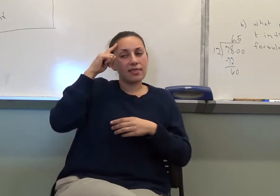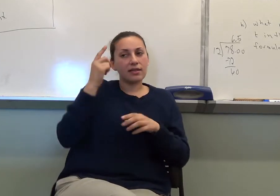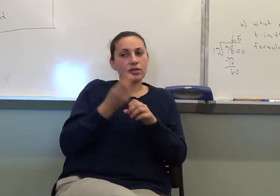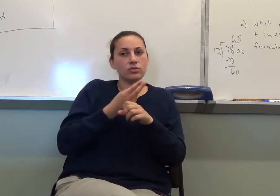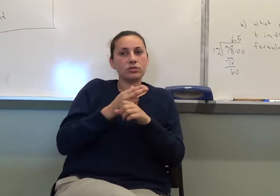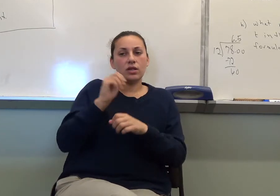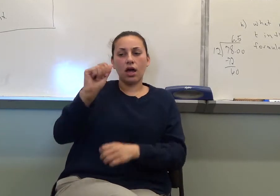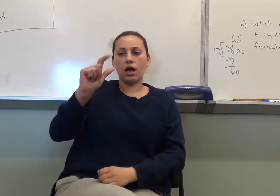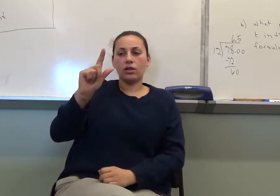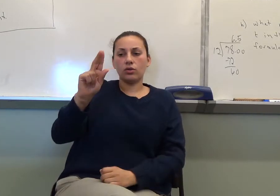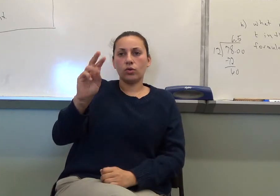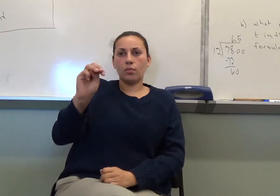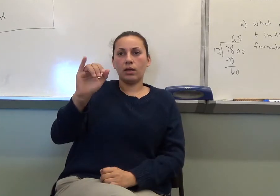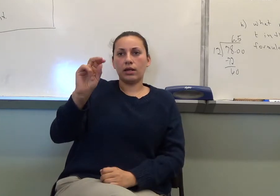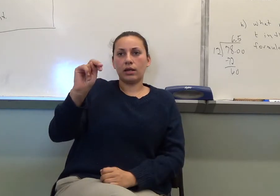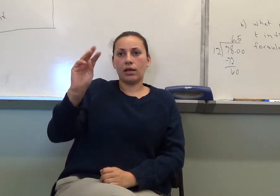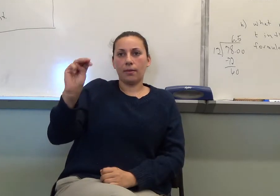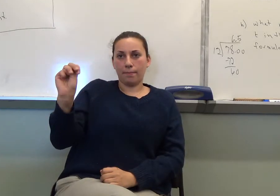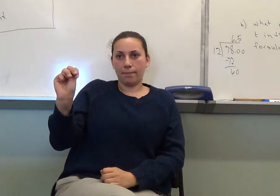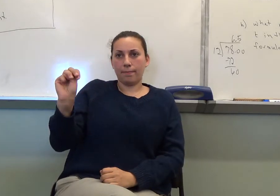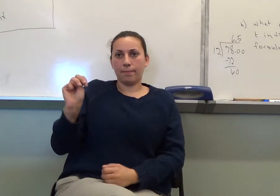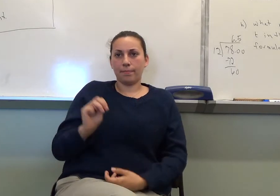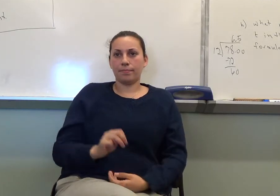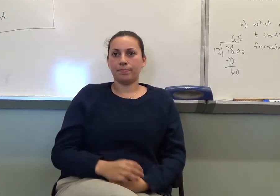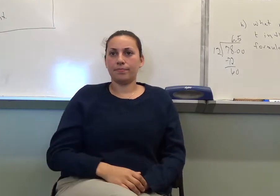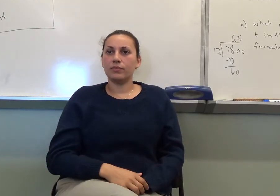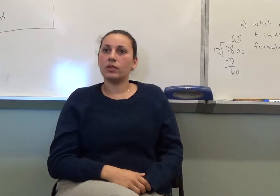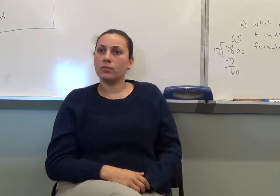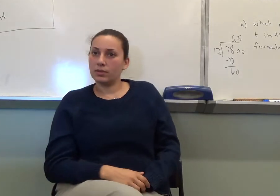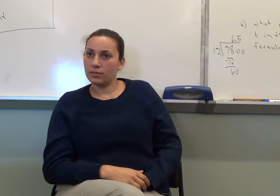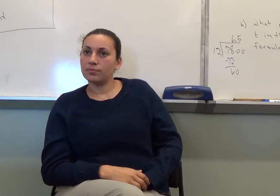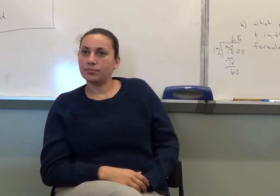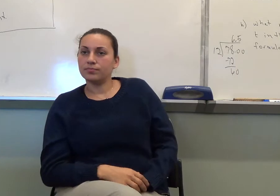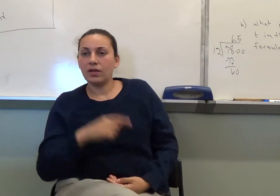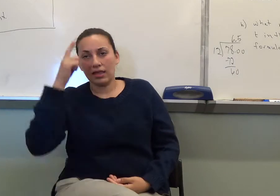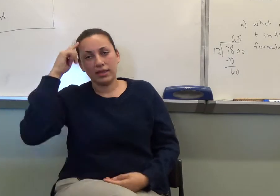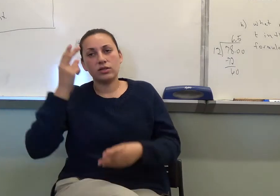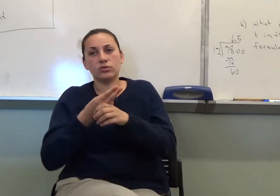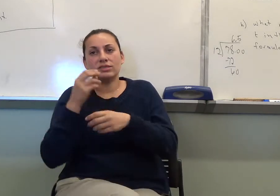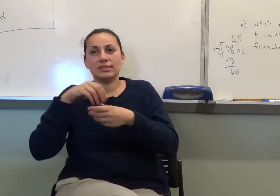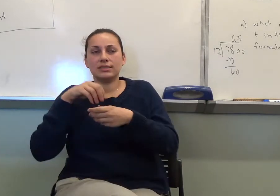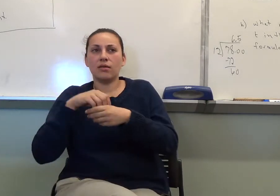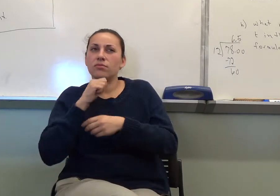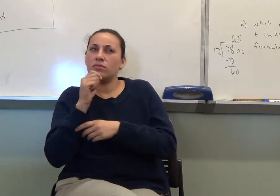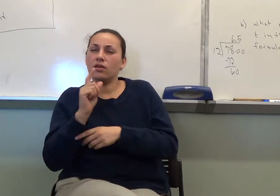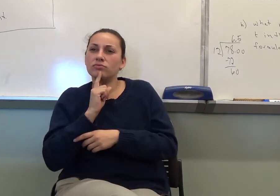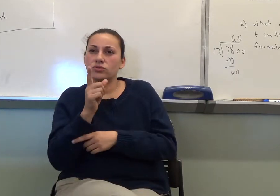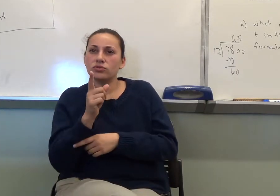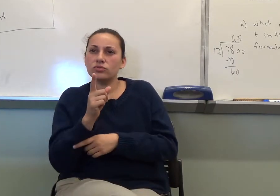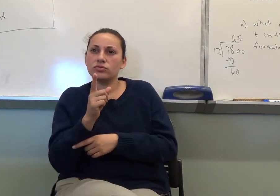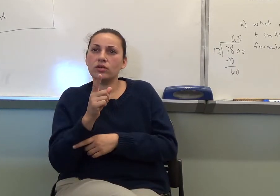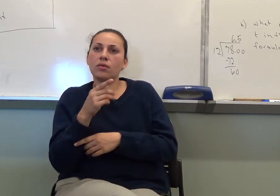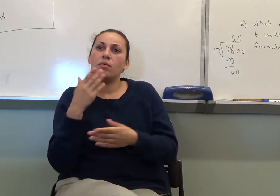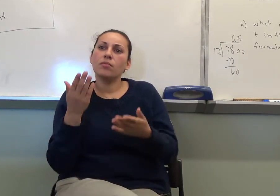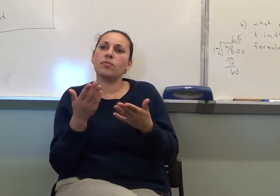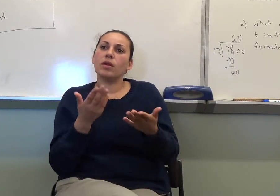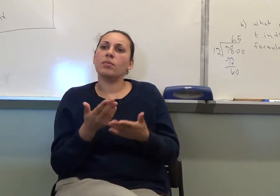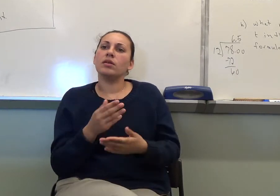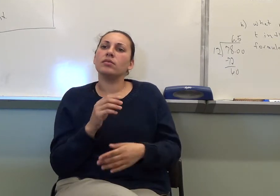3 again. So it's going to be very similar to what we had over there. We're going to have 2,000, 1